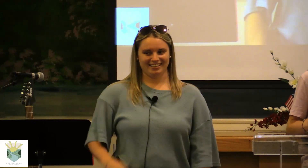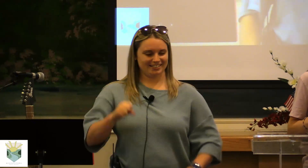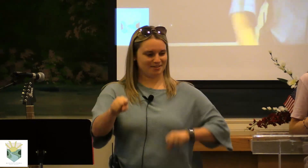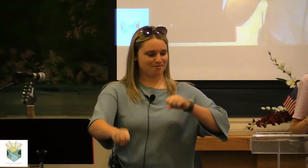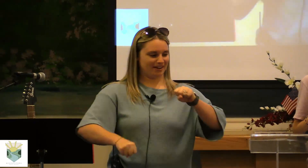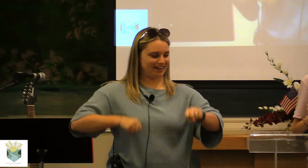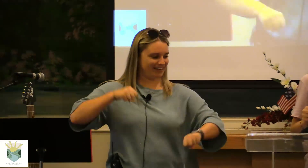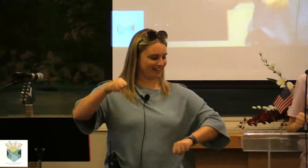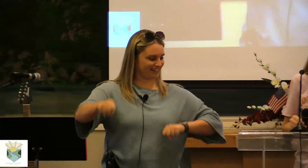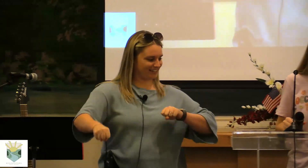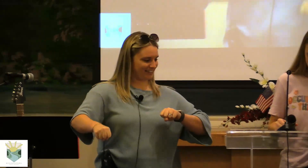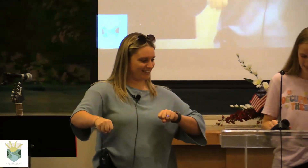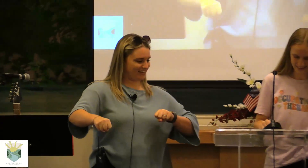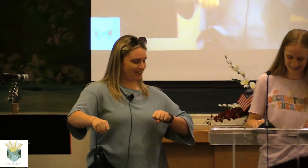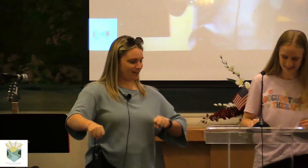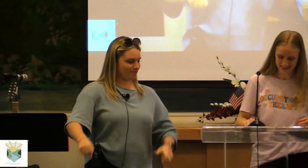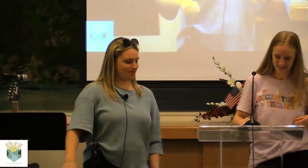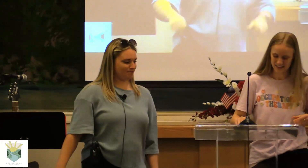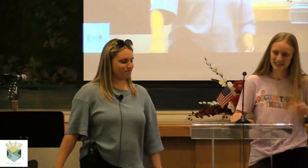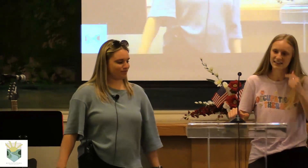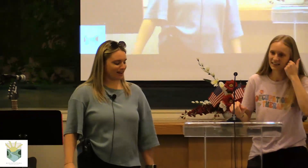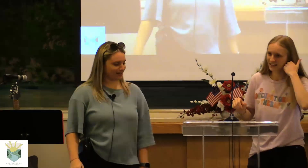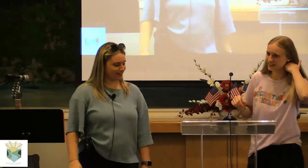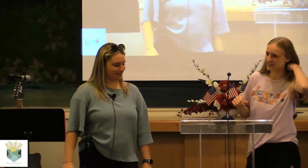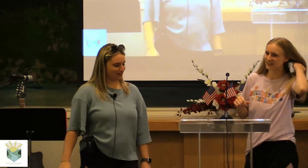So Bike. And then vacuum.